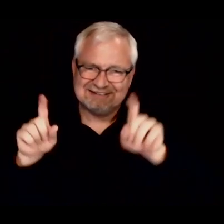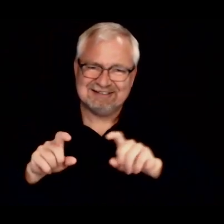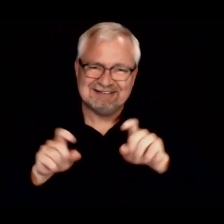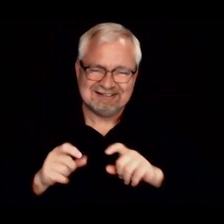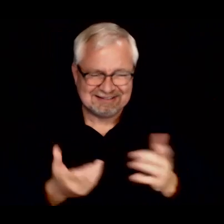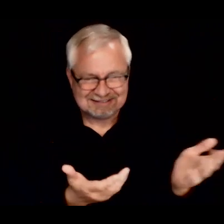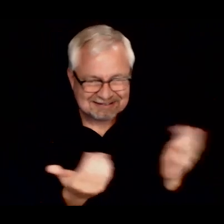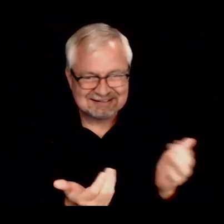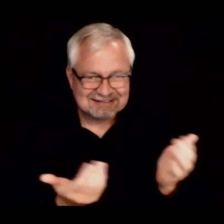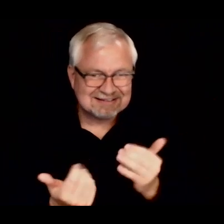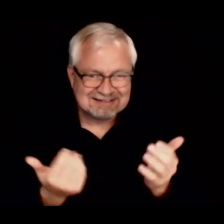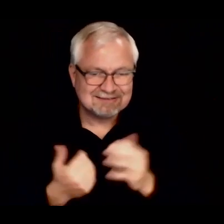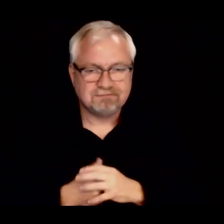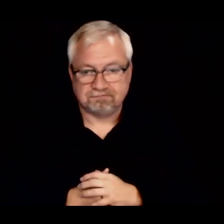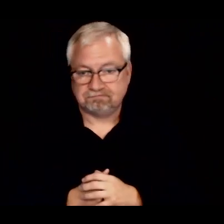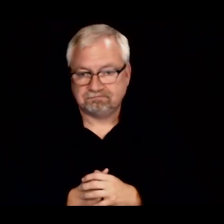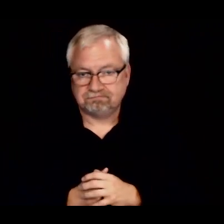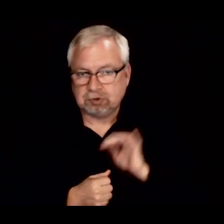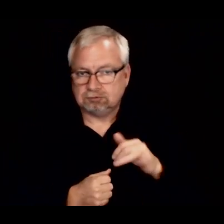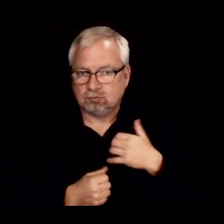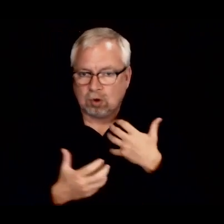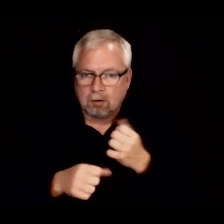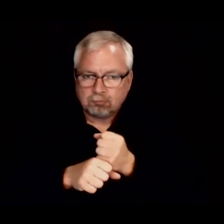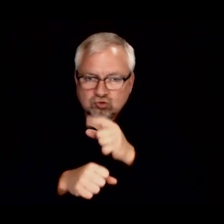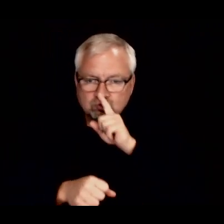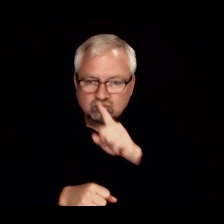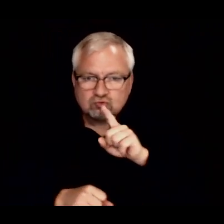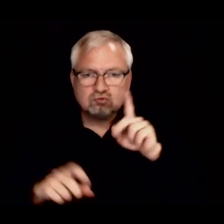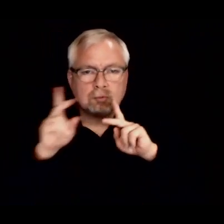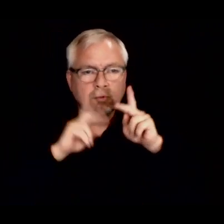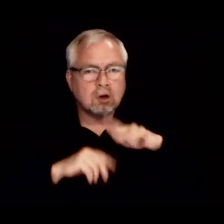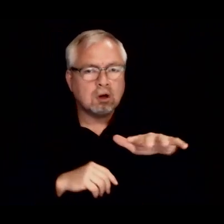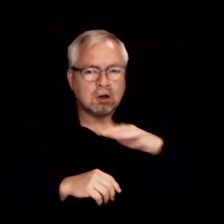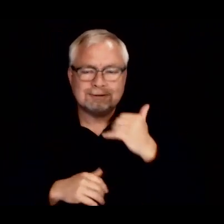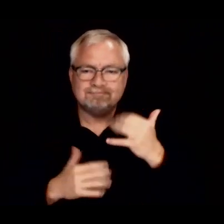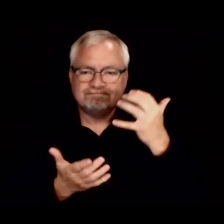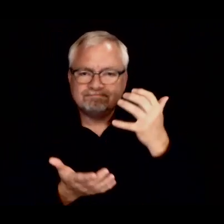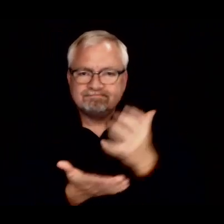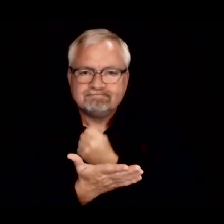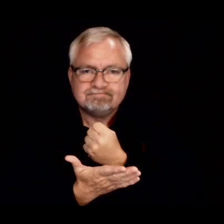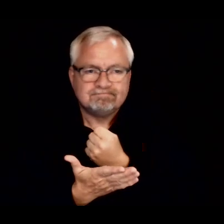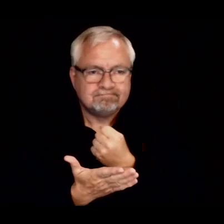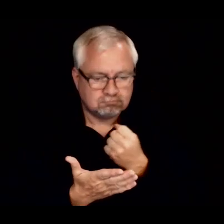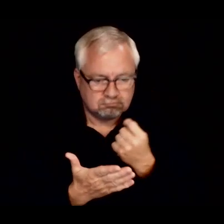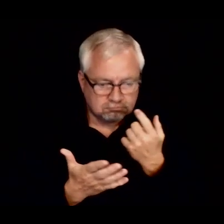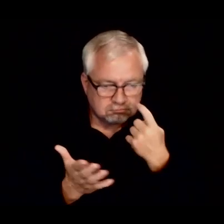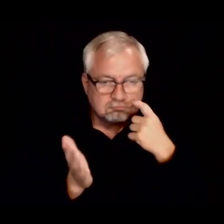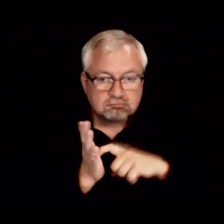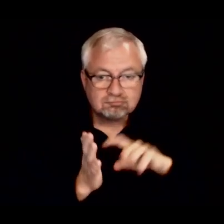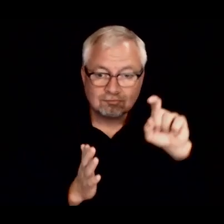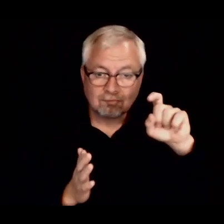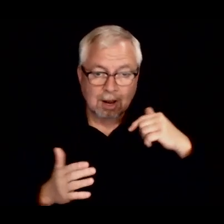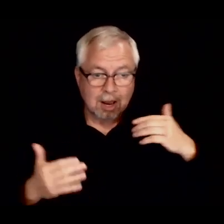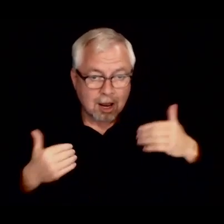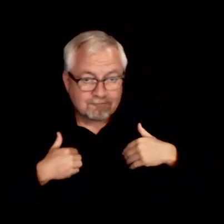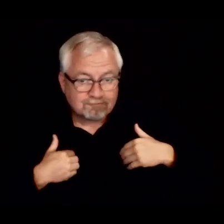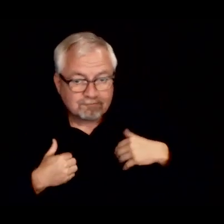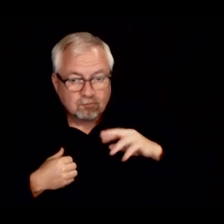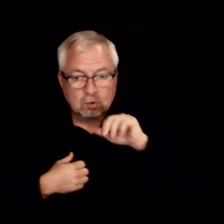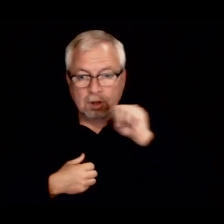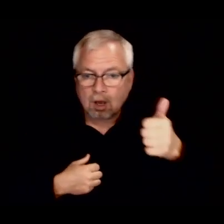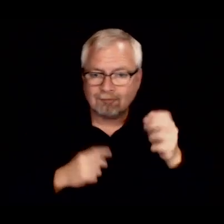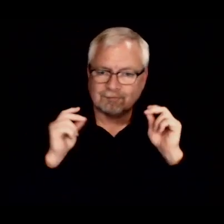testing sites, is to make sure that people have the opportunity to be identified as quickly as possible. And then I just wanted to add